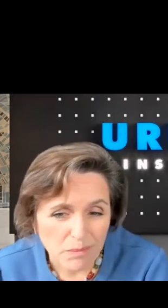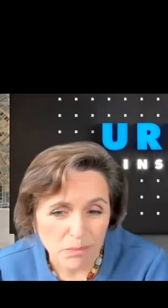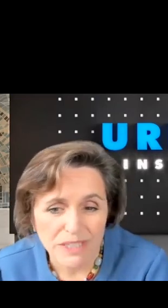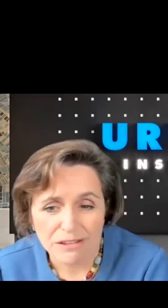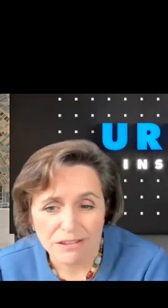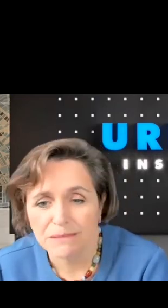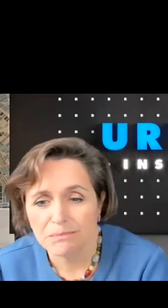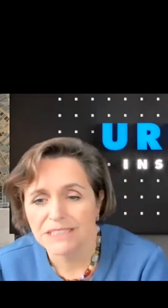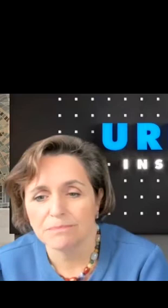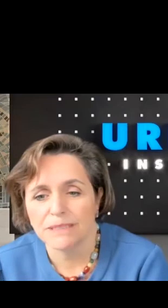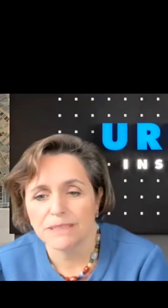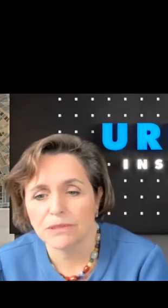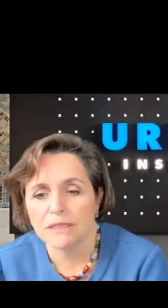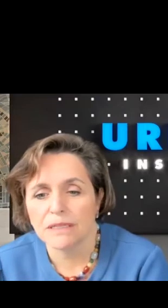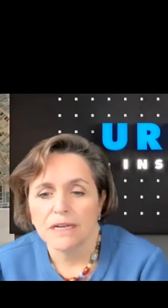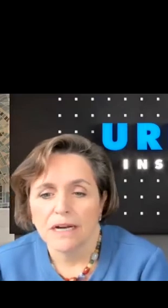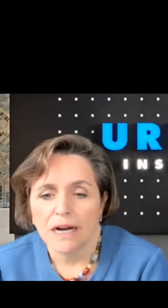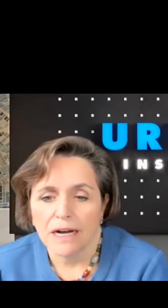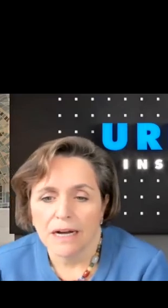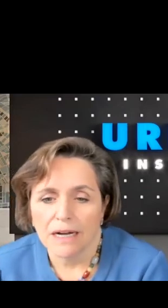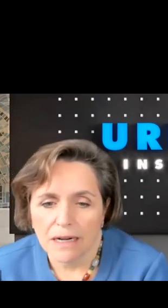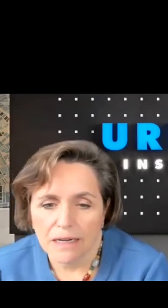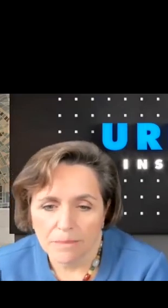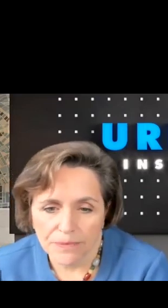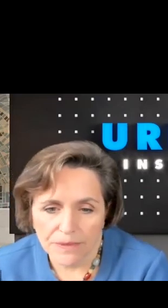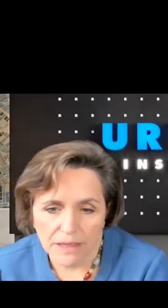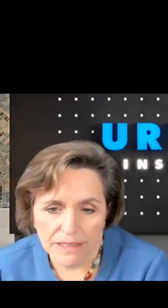with 1.3 million people